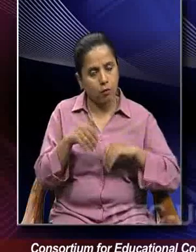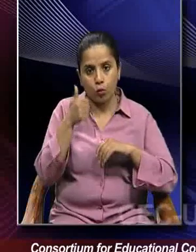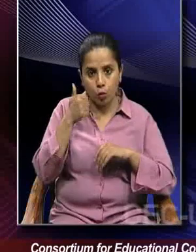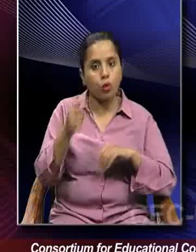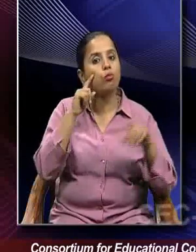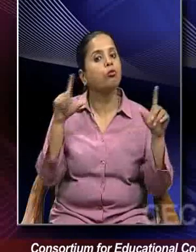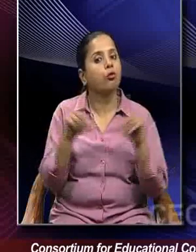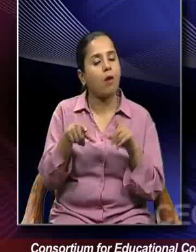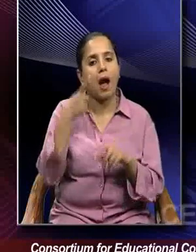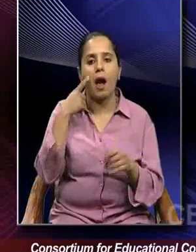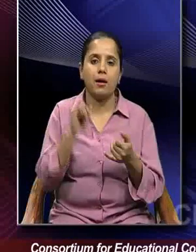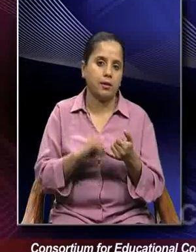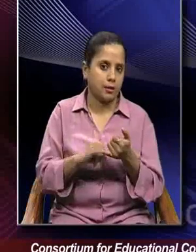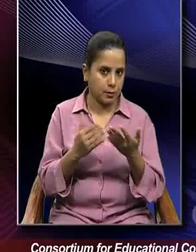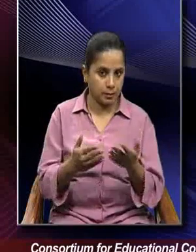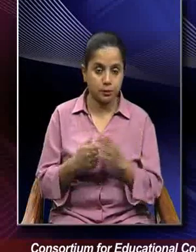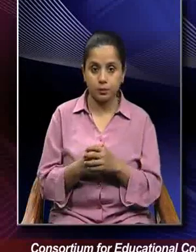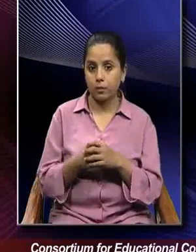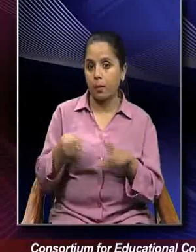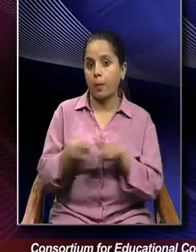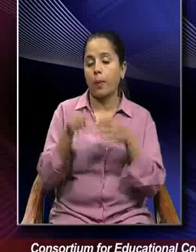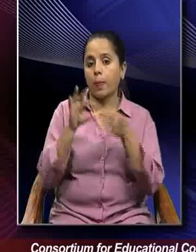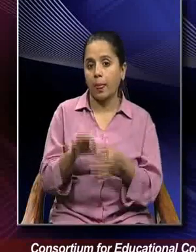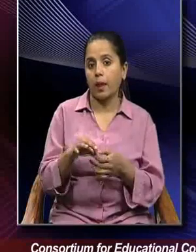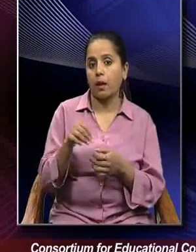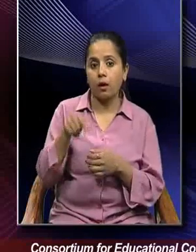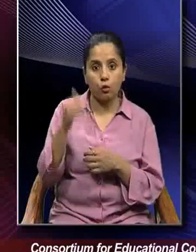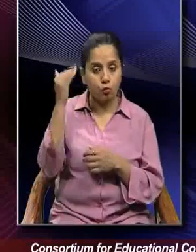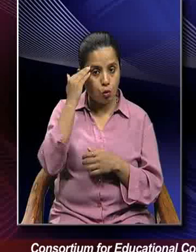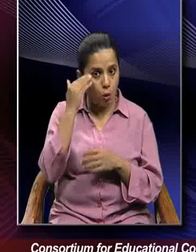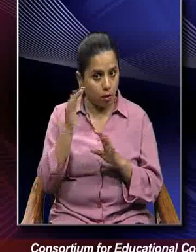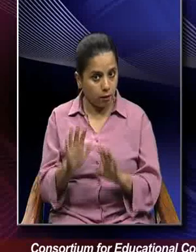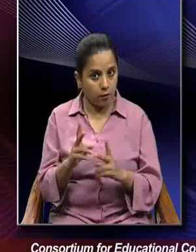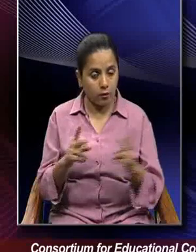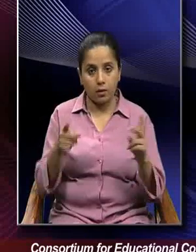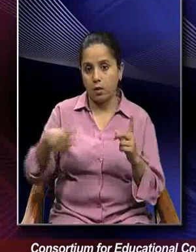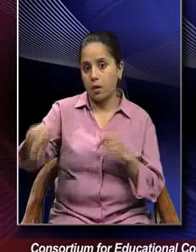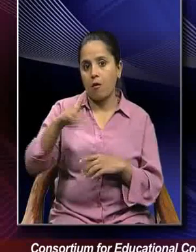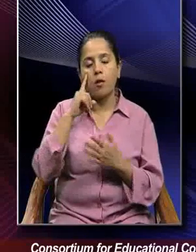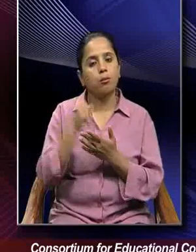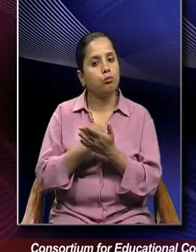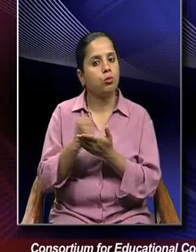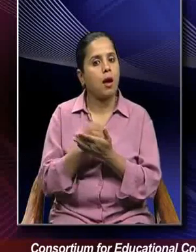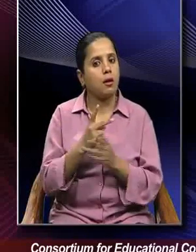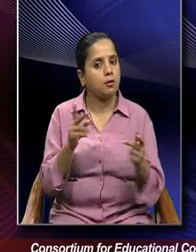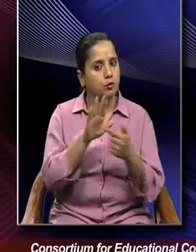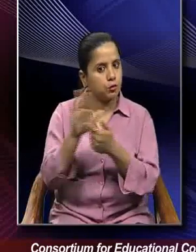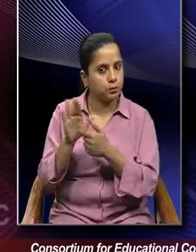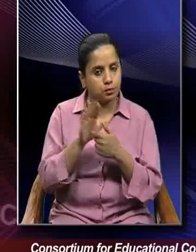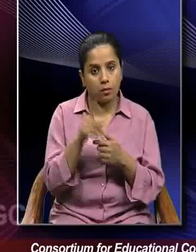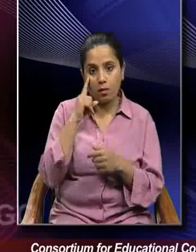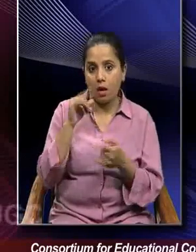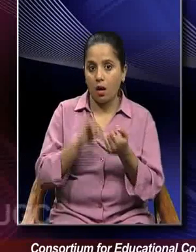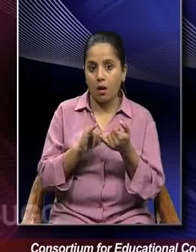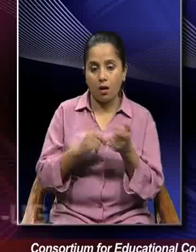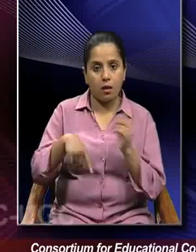in ISS. Regarding relevance of knowledge, they have a practical orientation. ISS